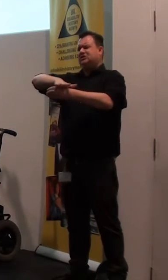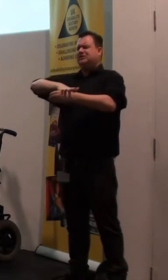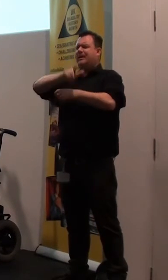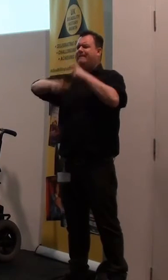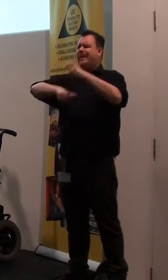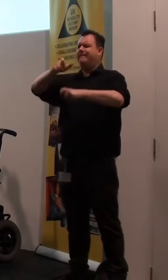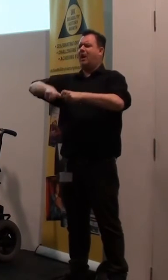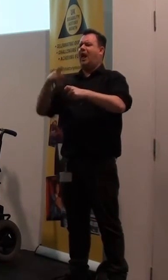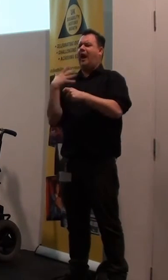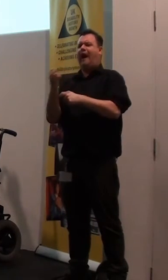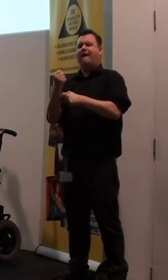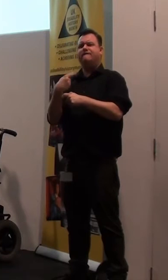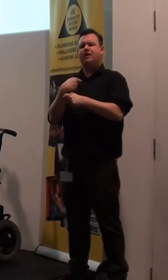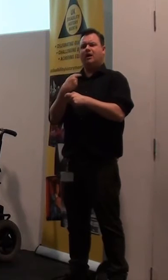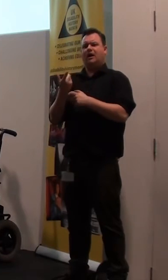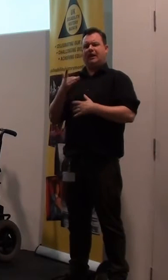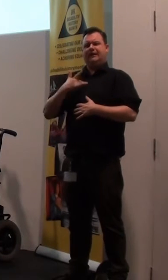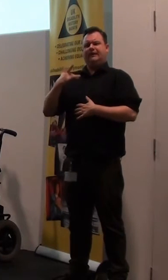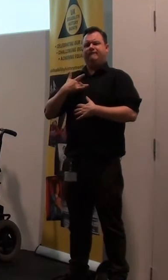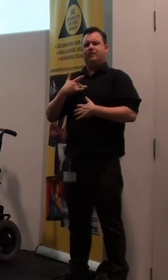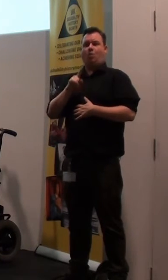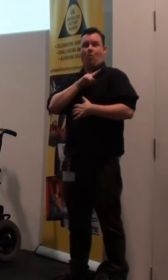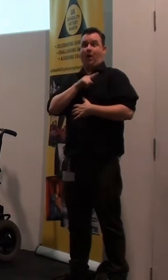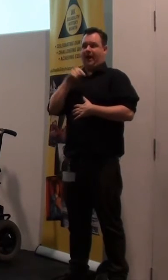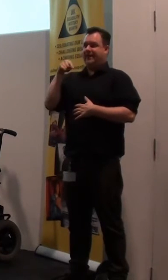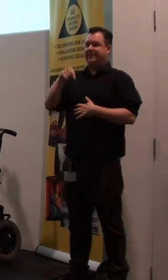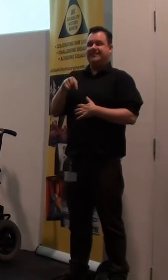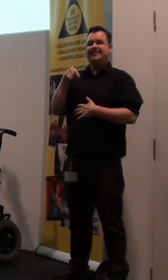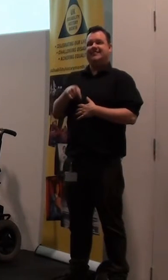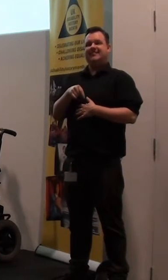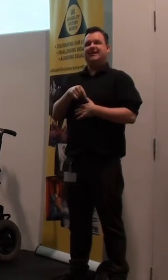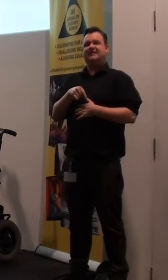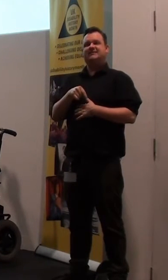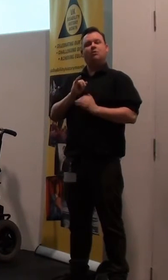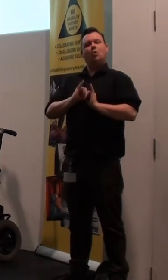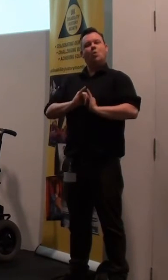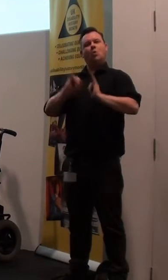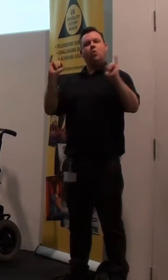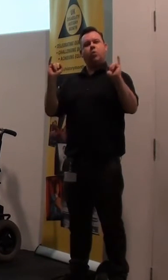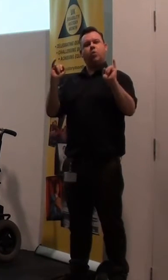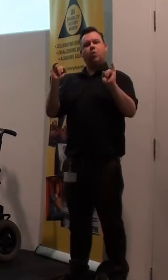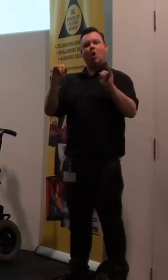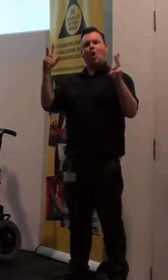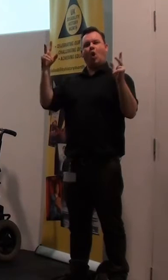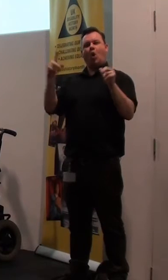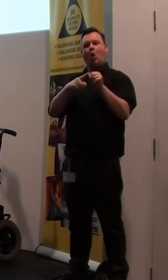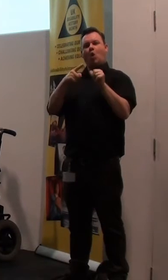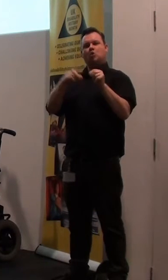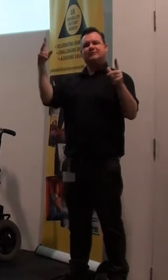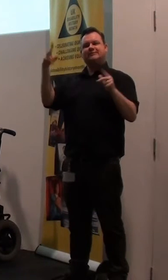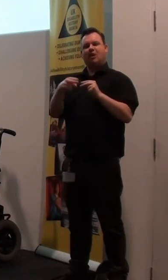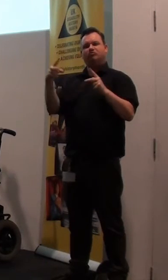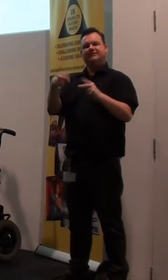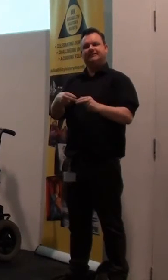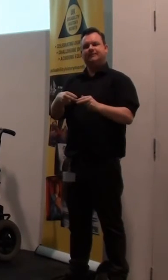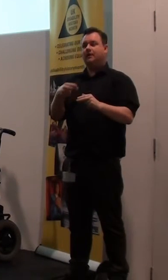disabilities are increasingly living in because of as a result of this disgraceful period of austerity that we're living in. So that's my